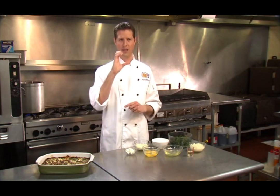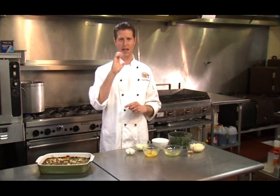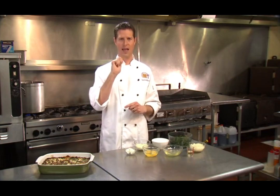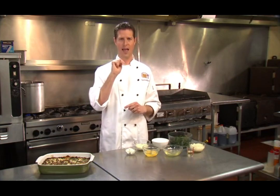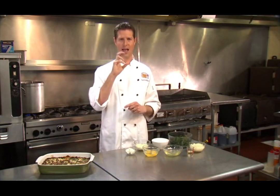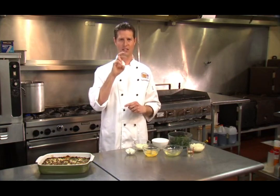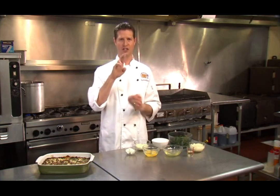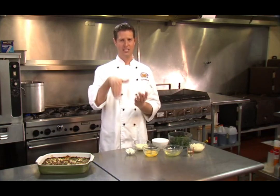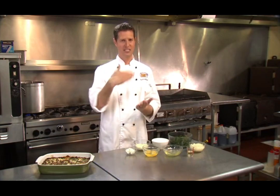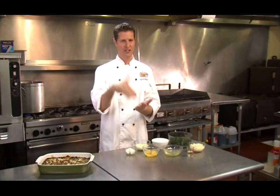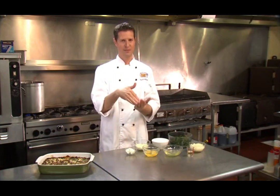Center.